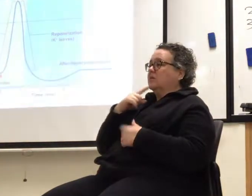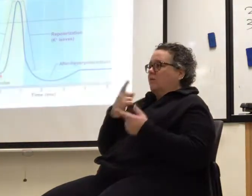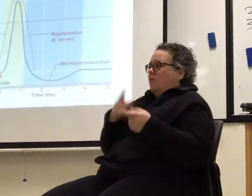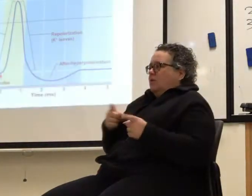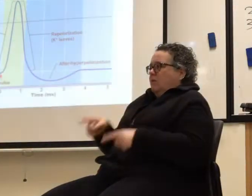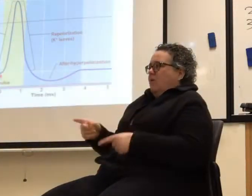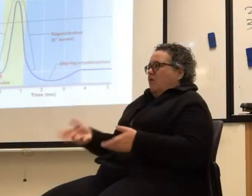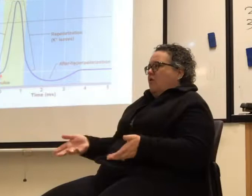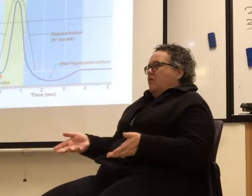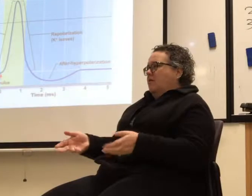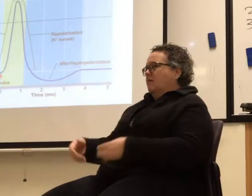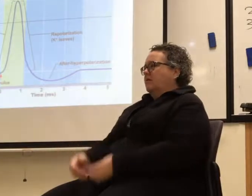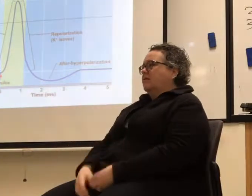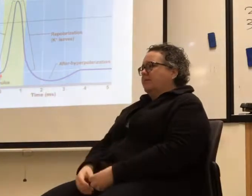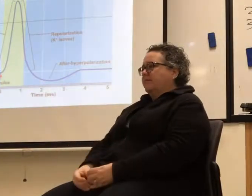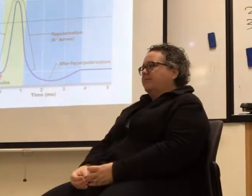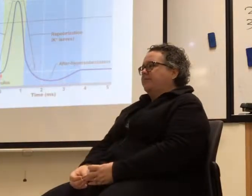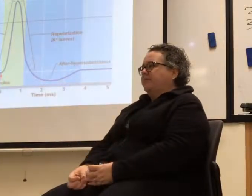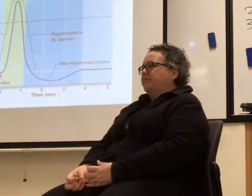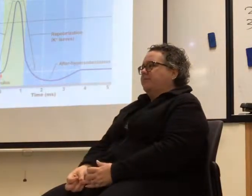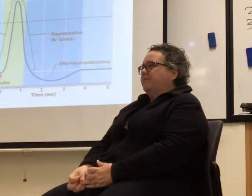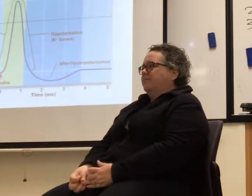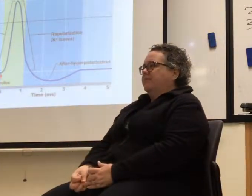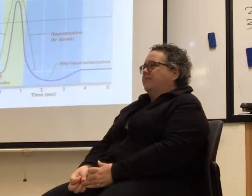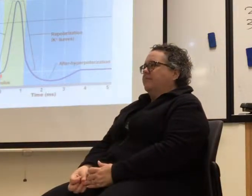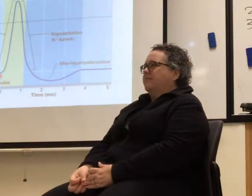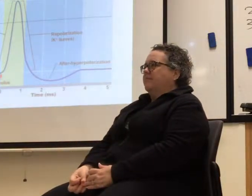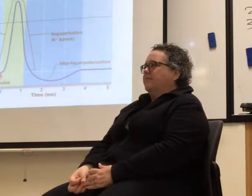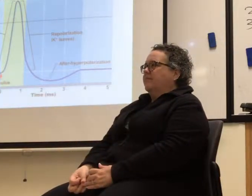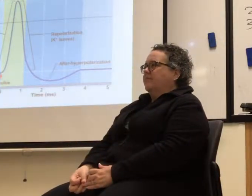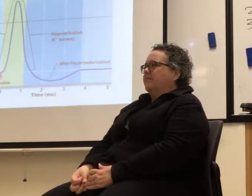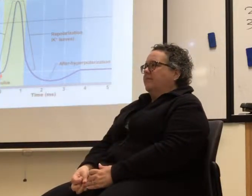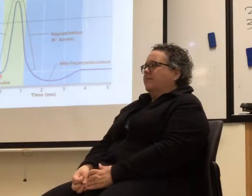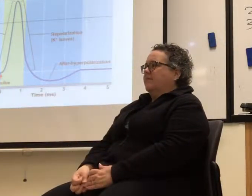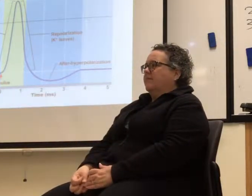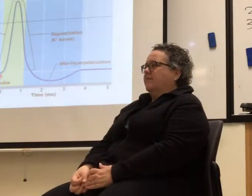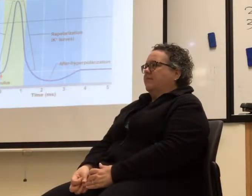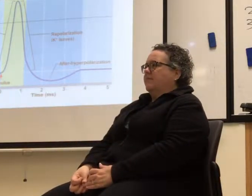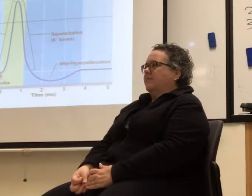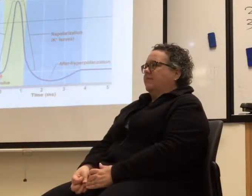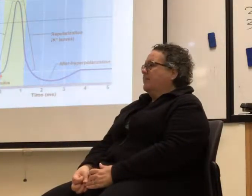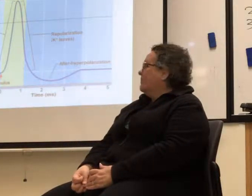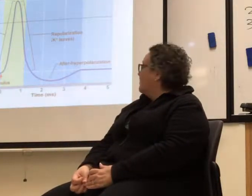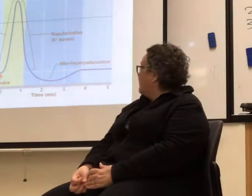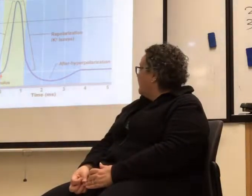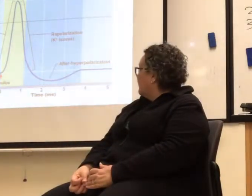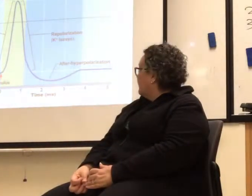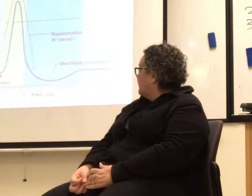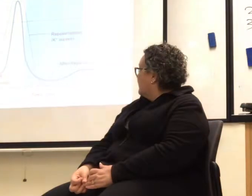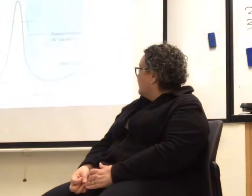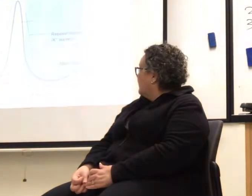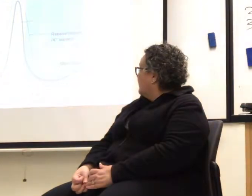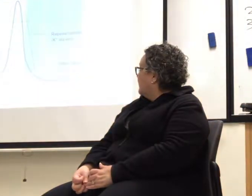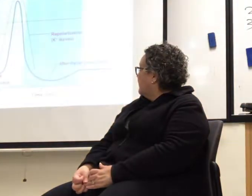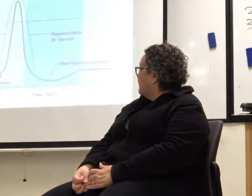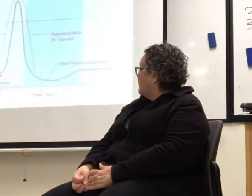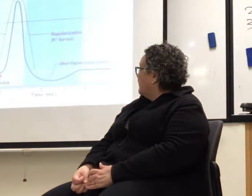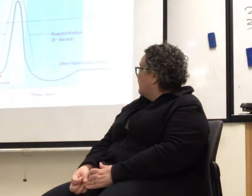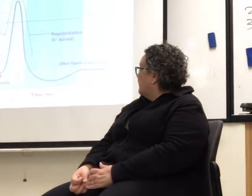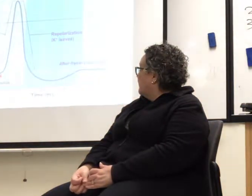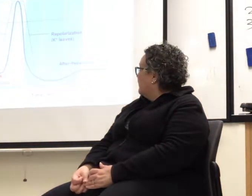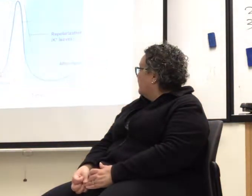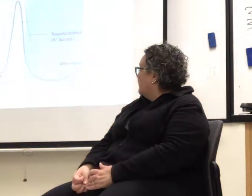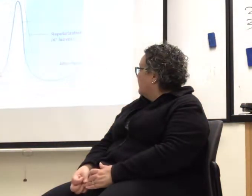occurring. So I'll just speak plain here. You just can't get